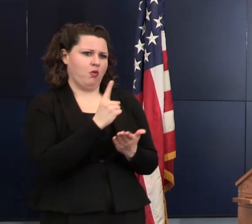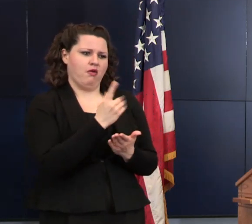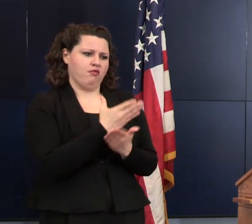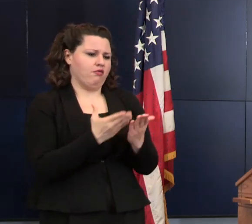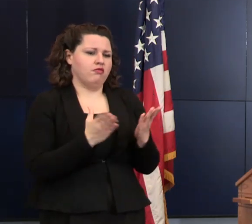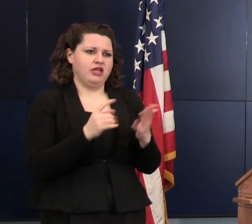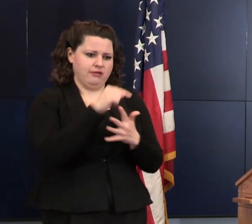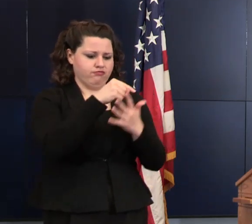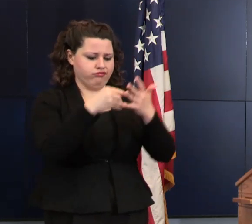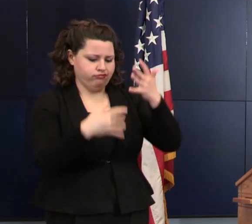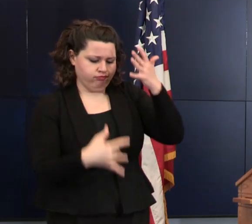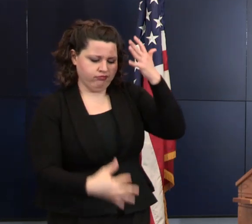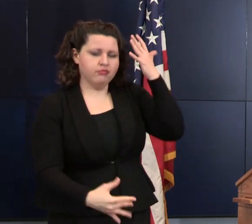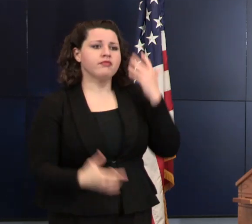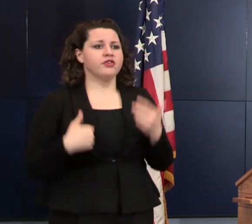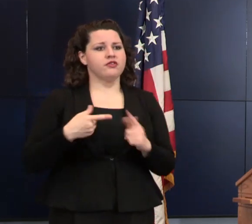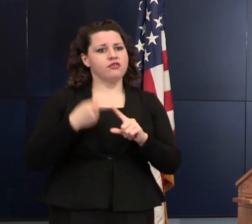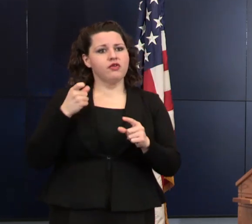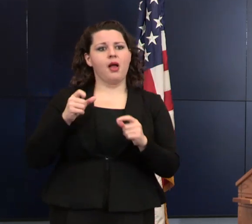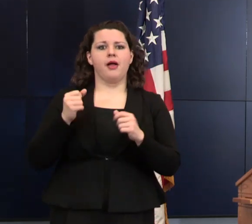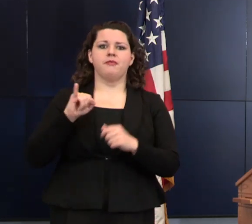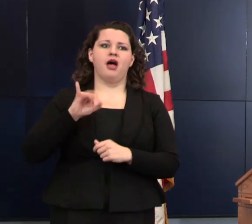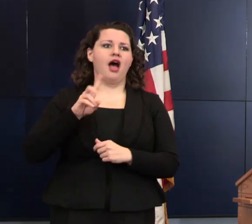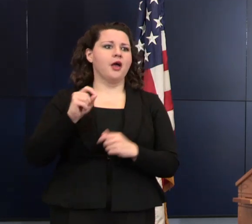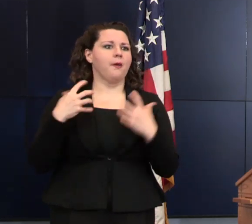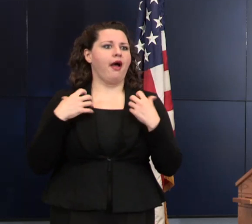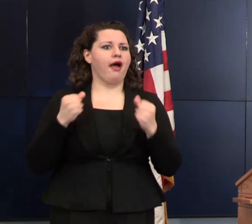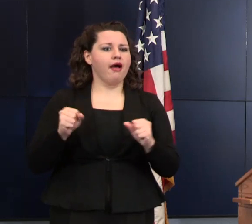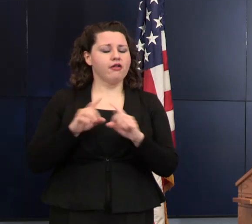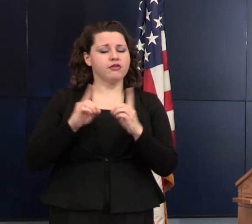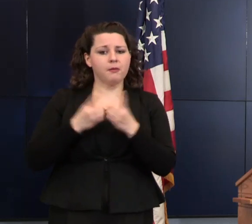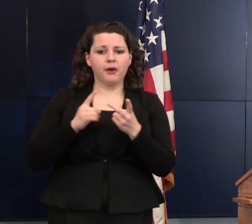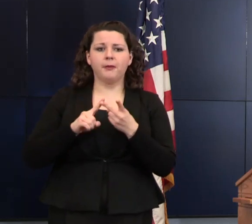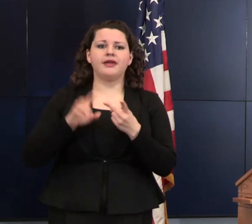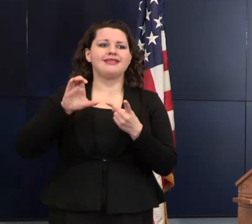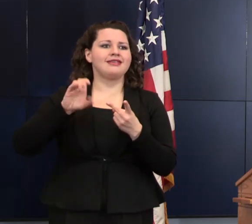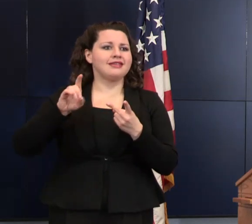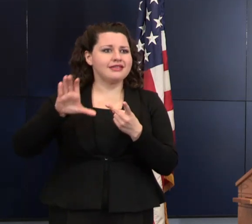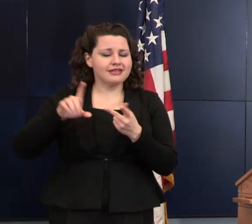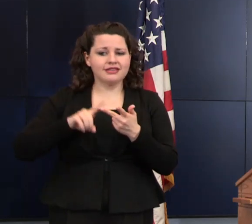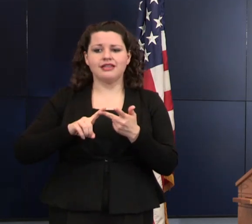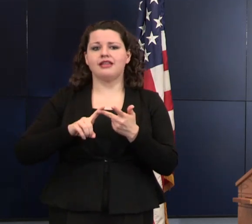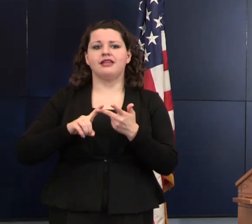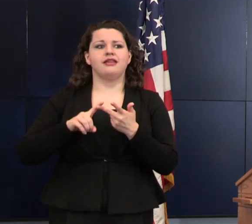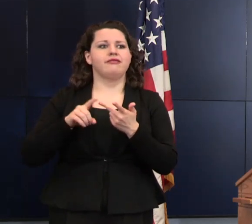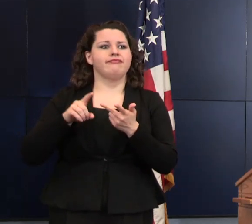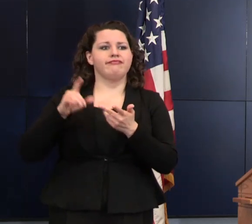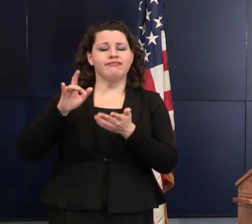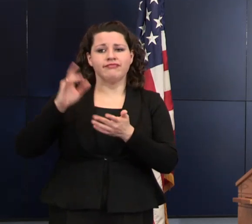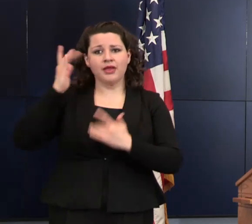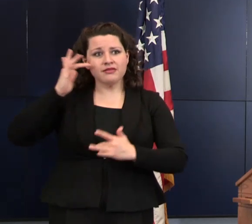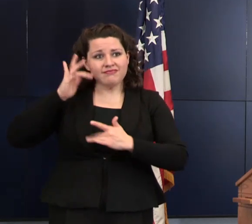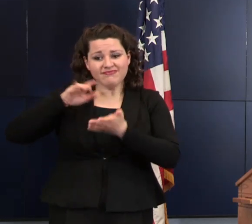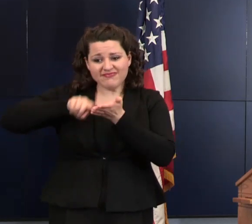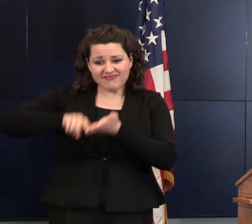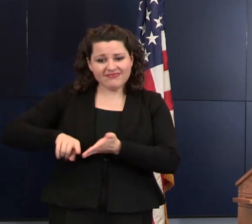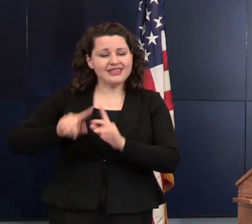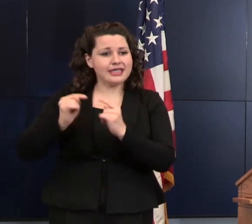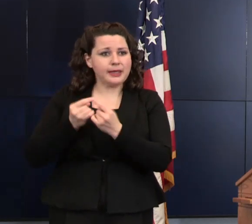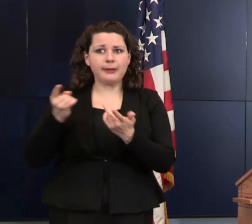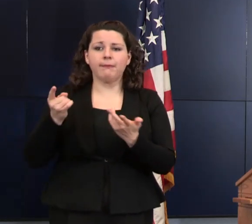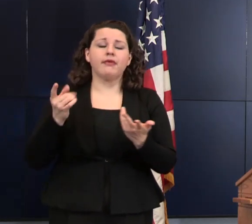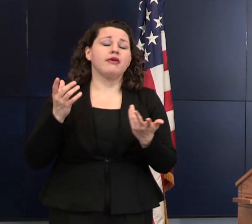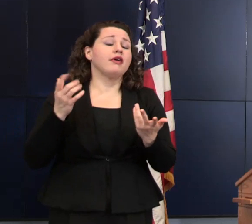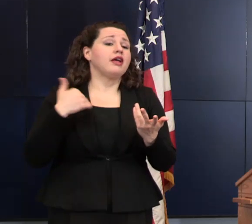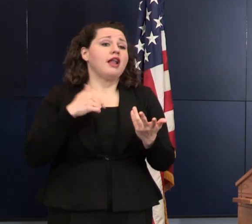the epidemiologist team, the Iowa Department of Public Health, based on the CDC guidelines, which they based a lot of their metrics on.